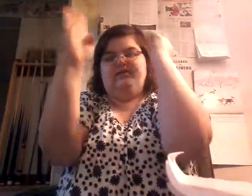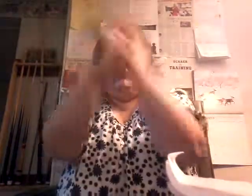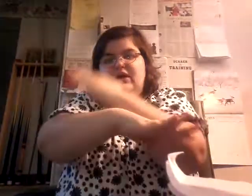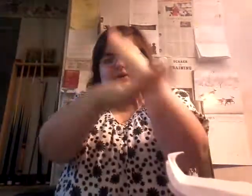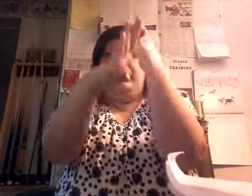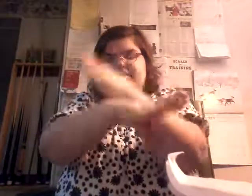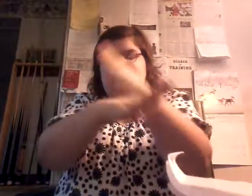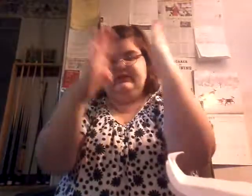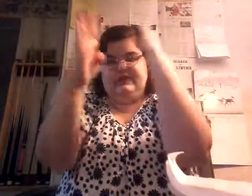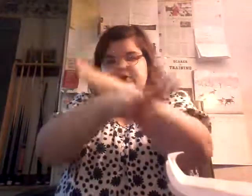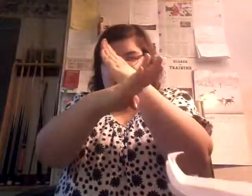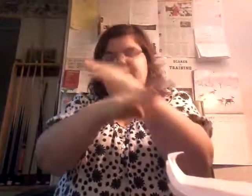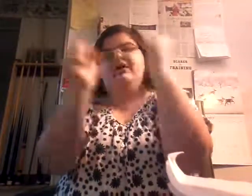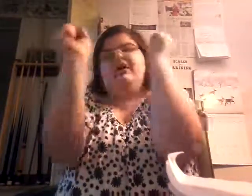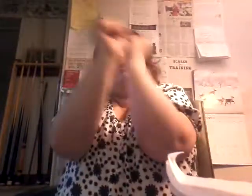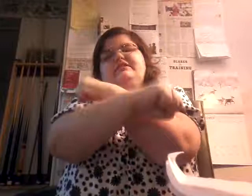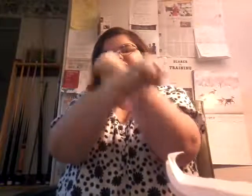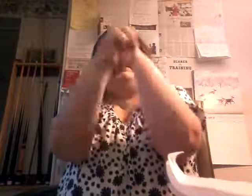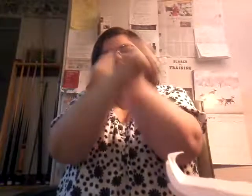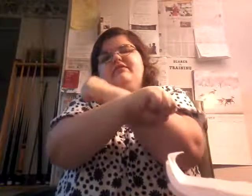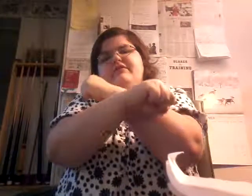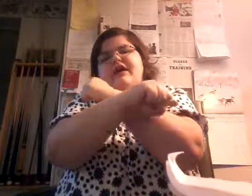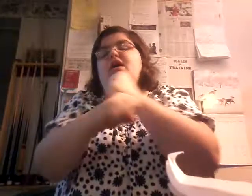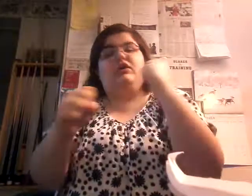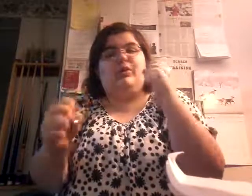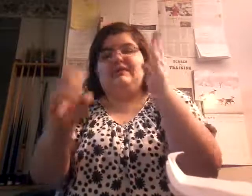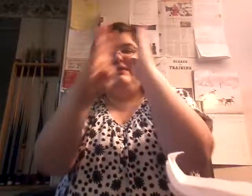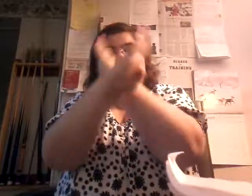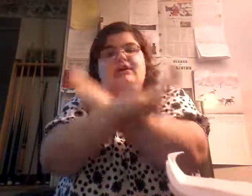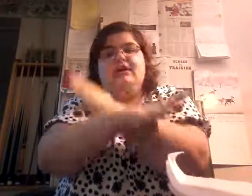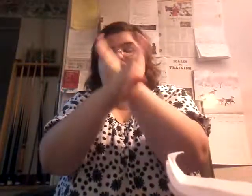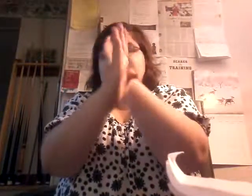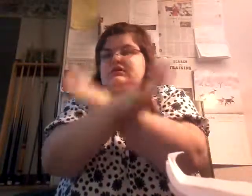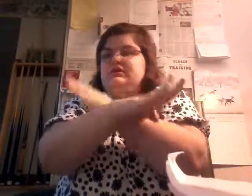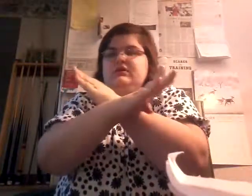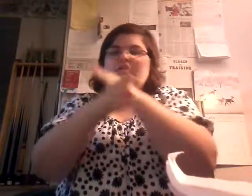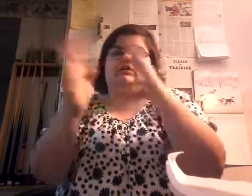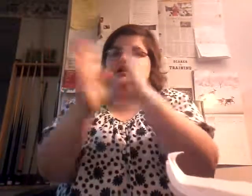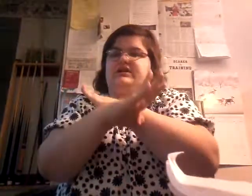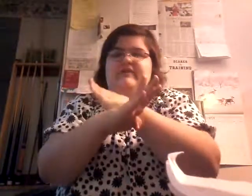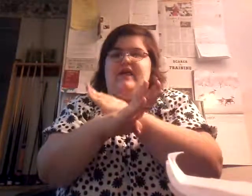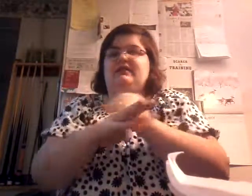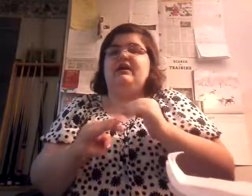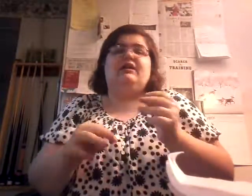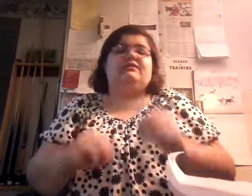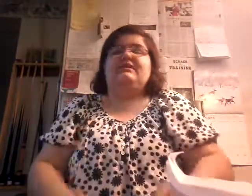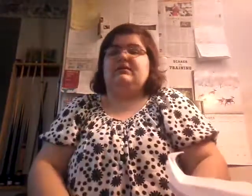for trouble. This is a sign for trouble. This is a sign for fight. Quite similar. They're just change of hand. So some